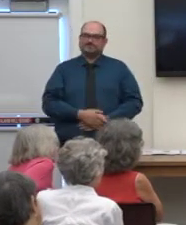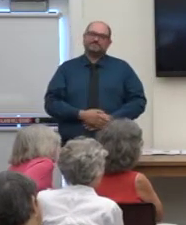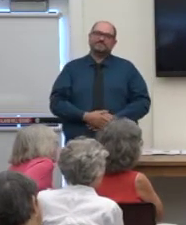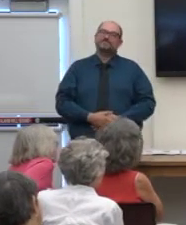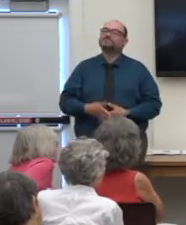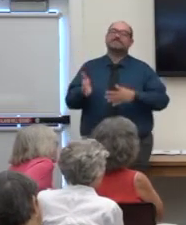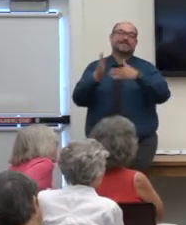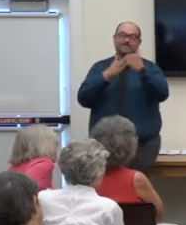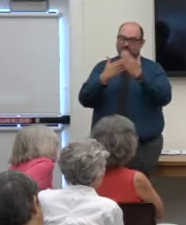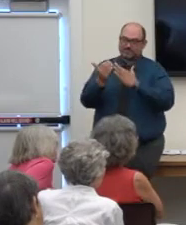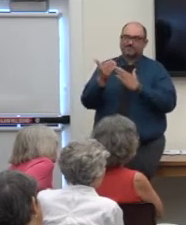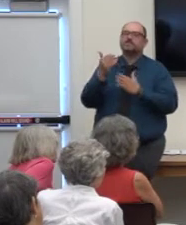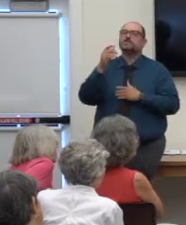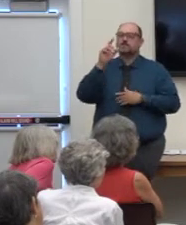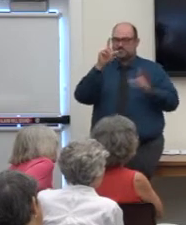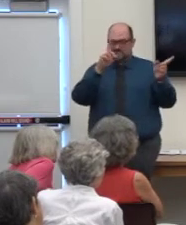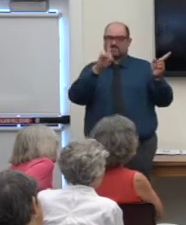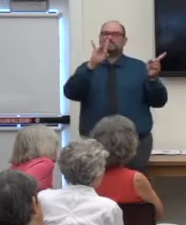Language was